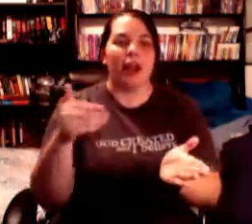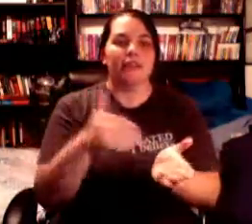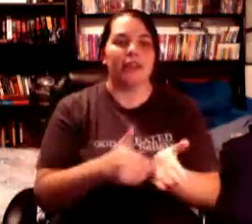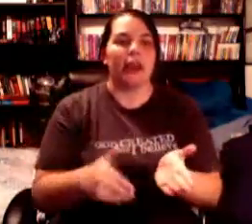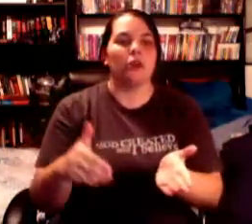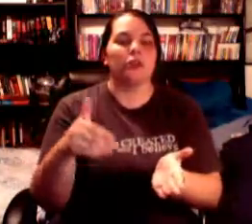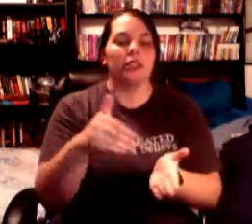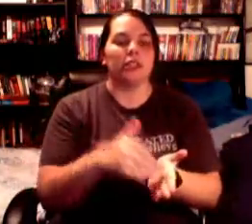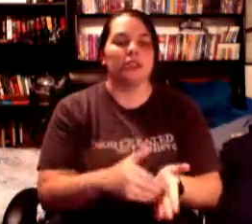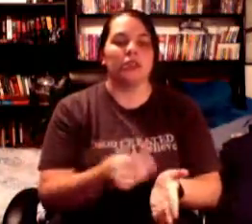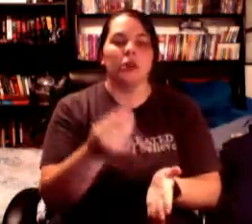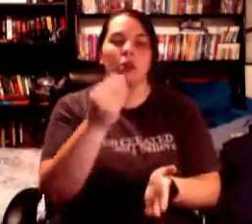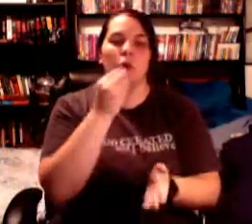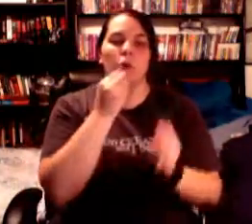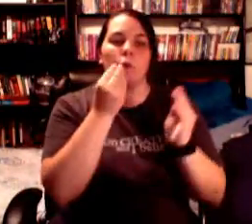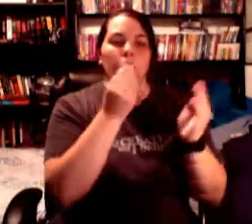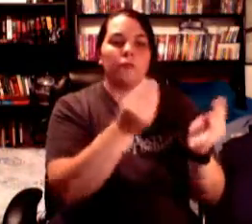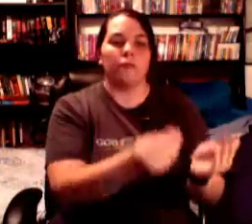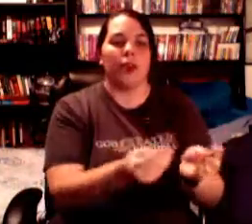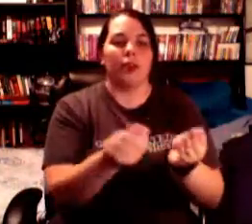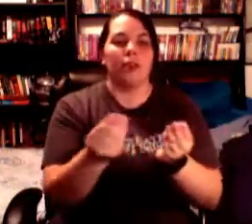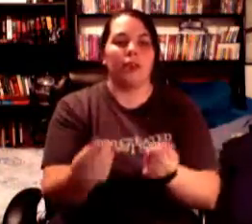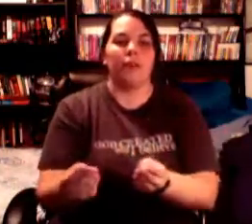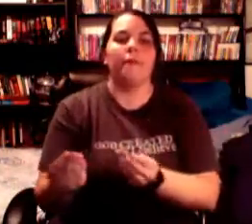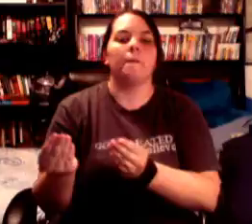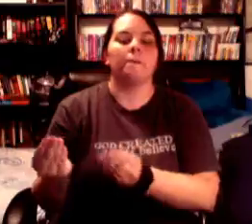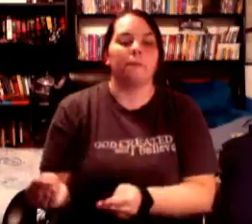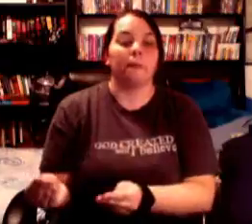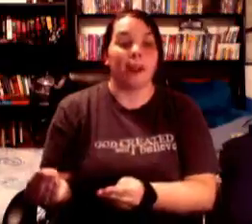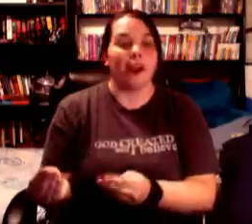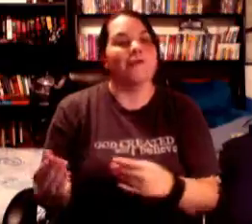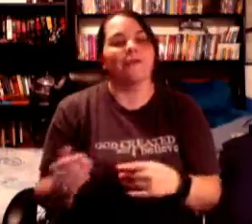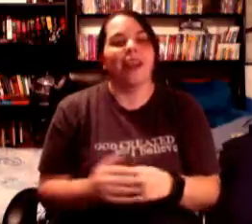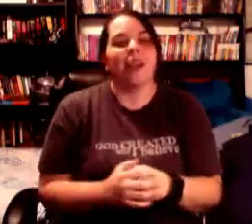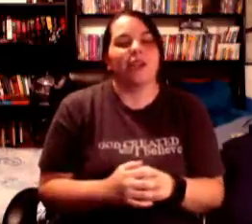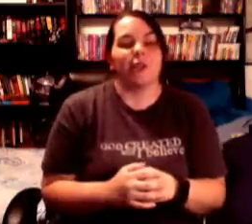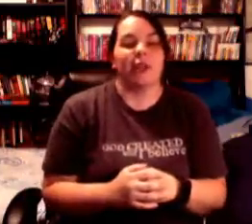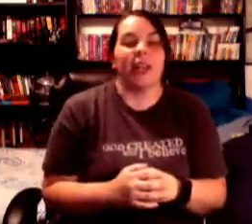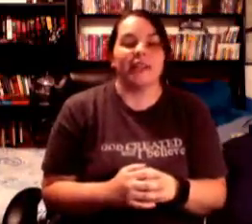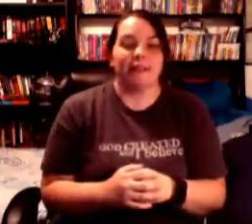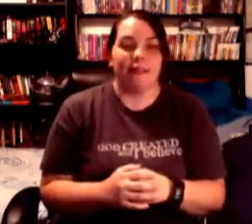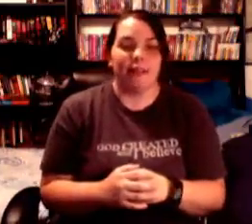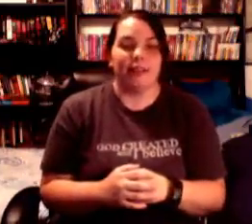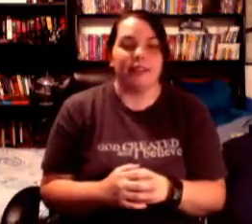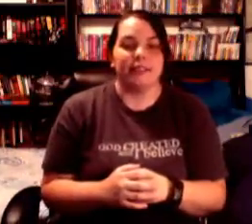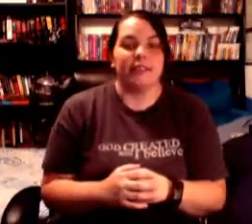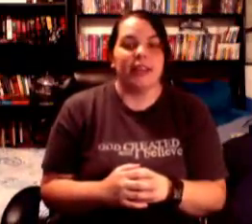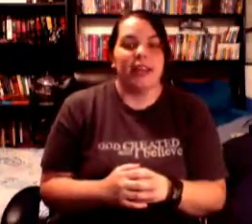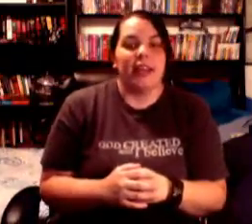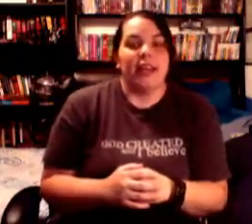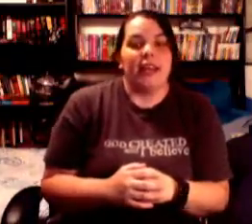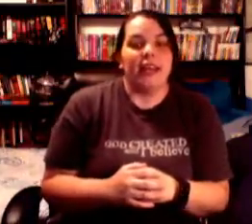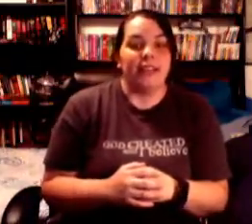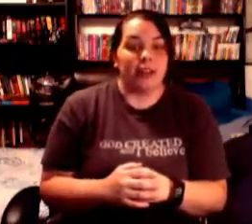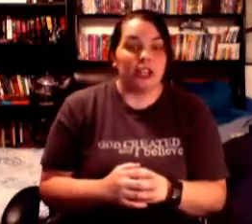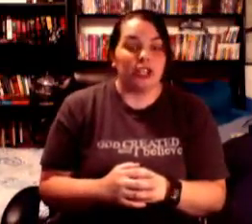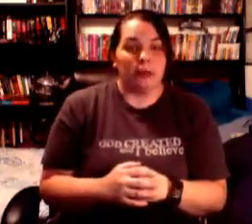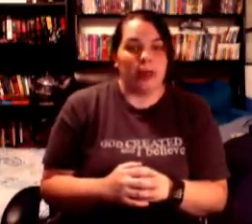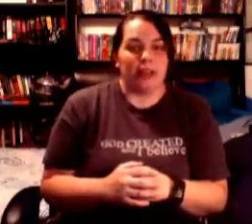as thousands were fed. Alright, so the next line is, he touched the blind